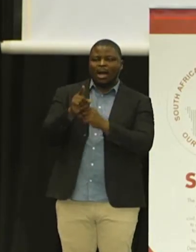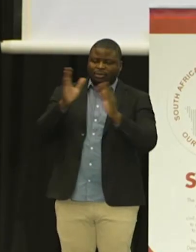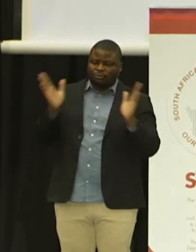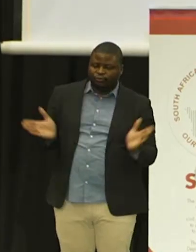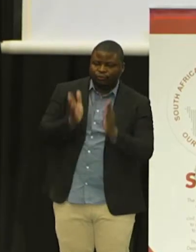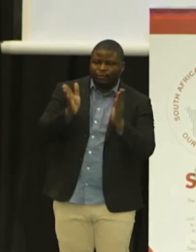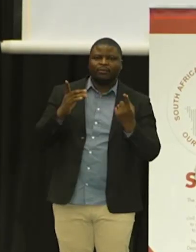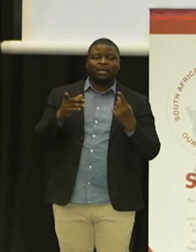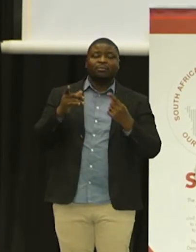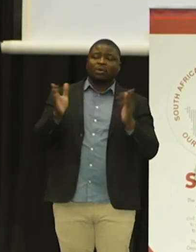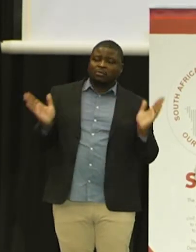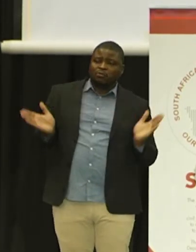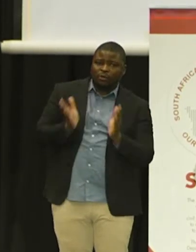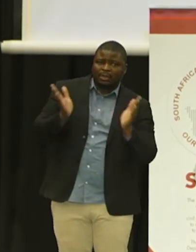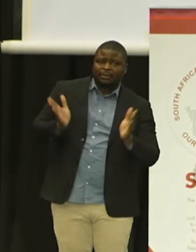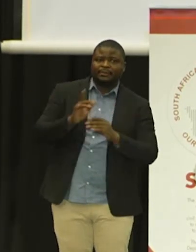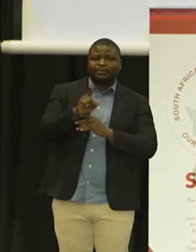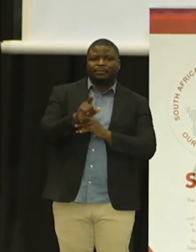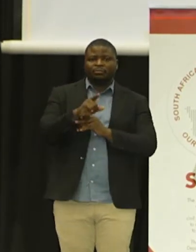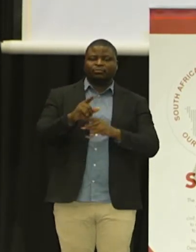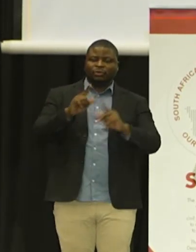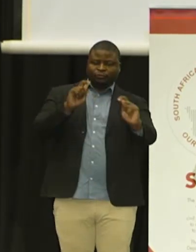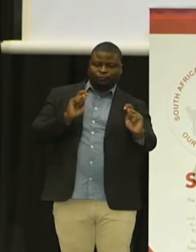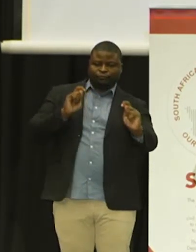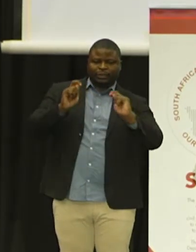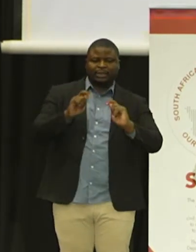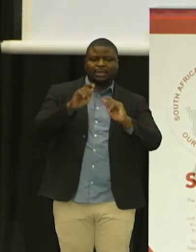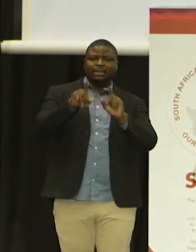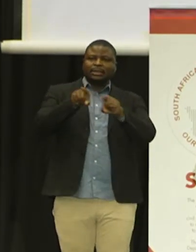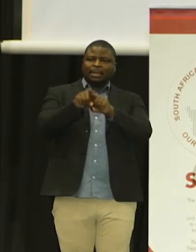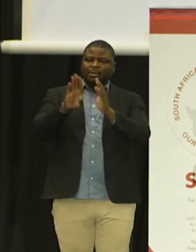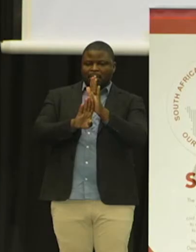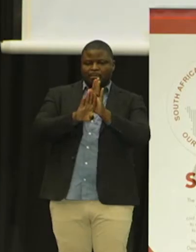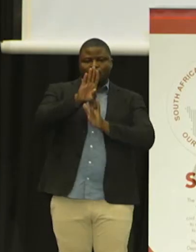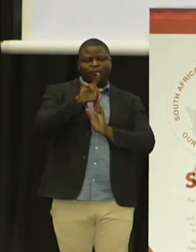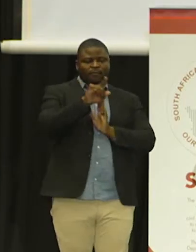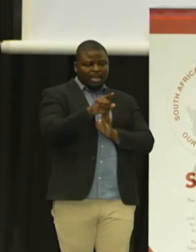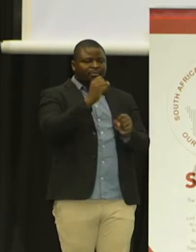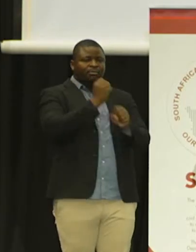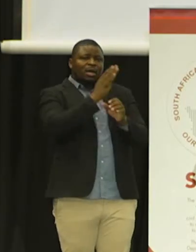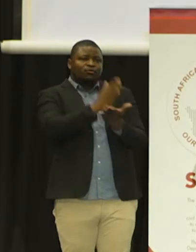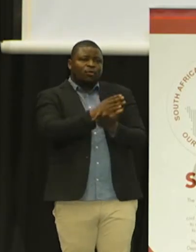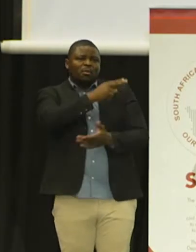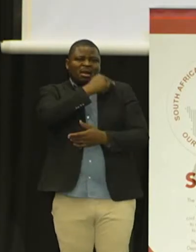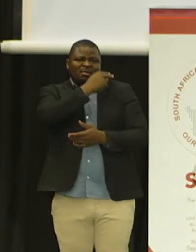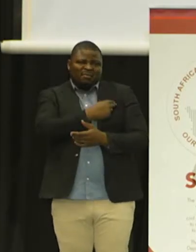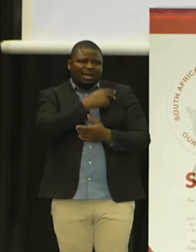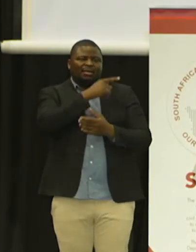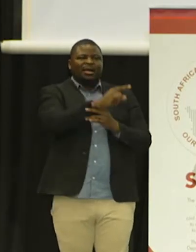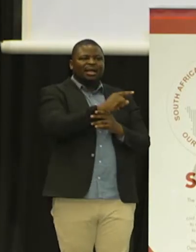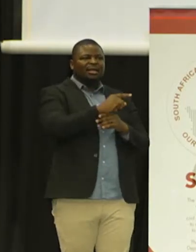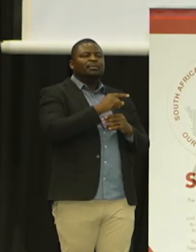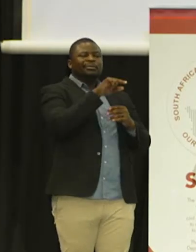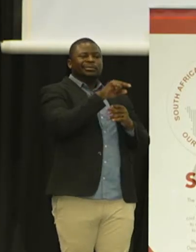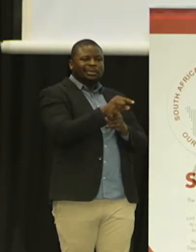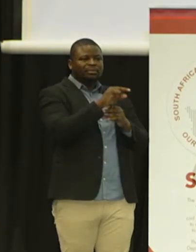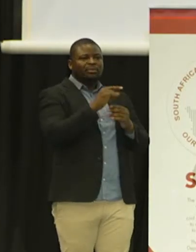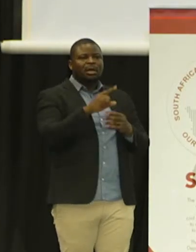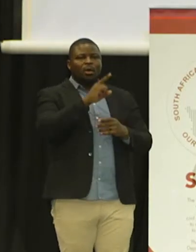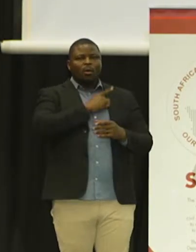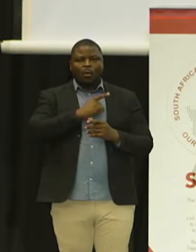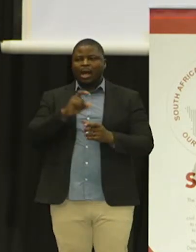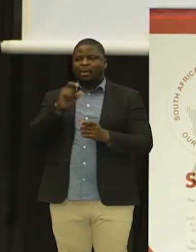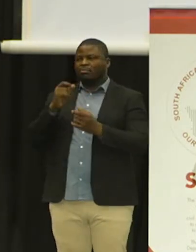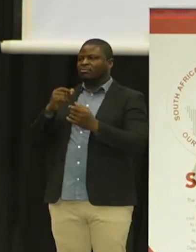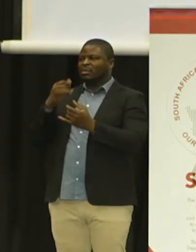that urgent and drastic improvement is critical to the public healthcare system to ensure that people who use drugs, sex workers, and LGBTI community